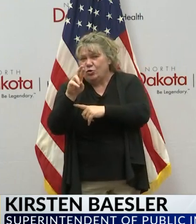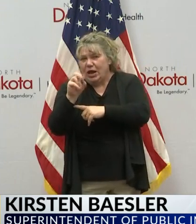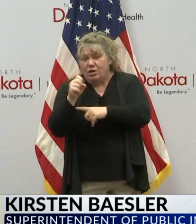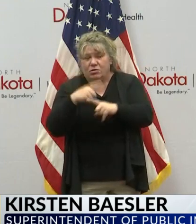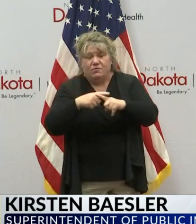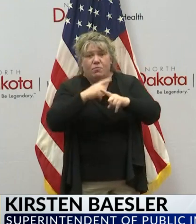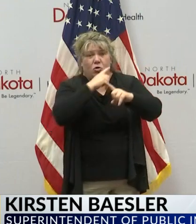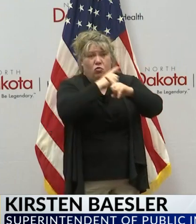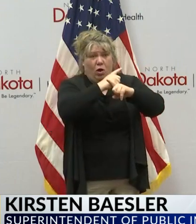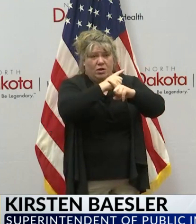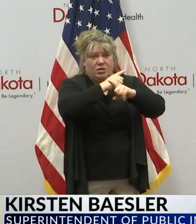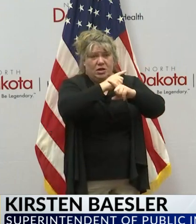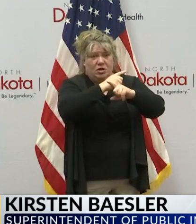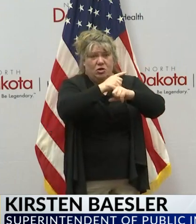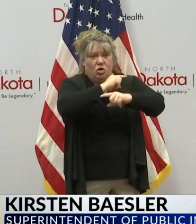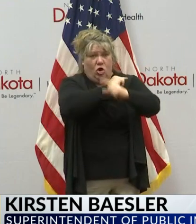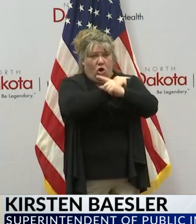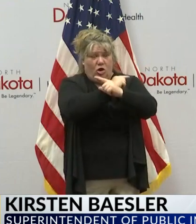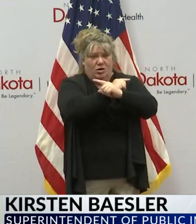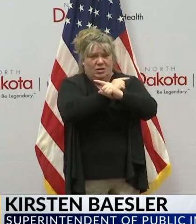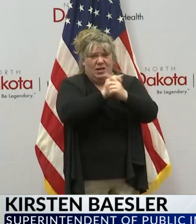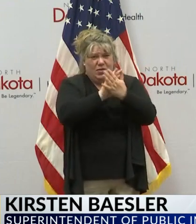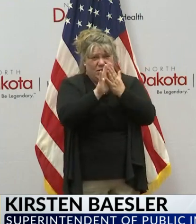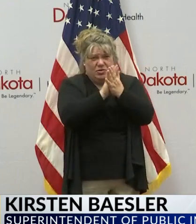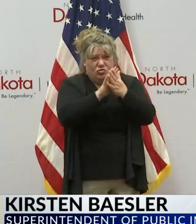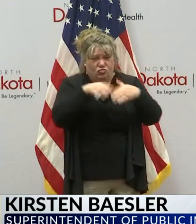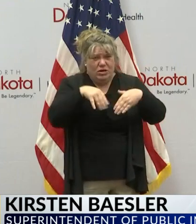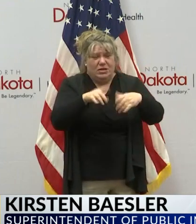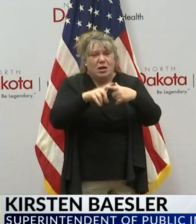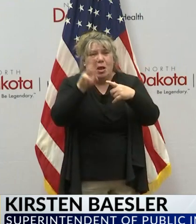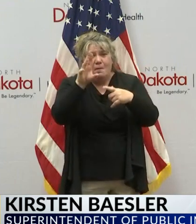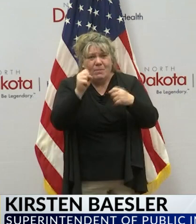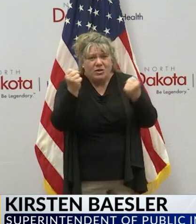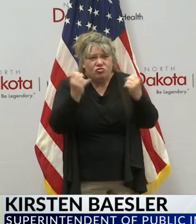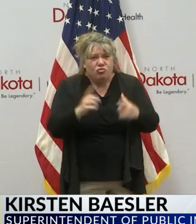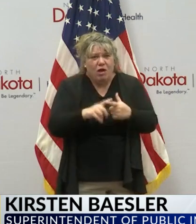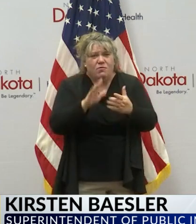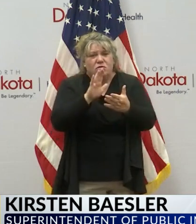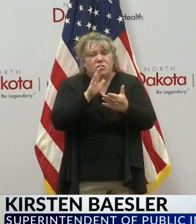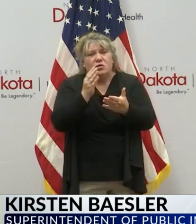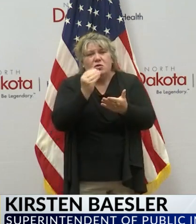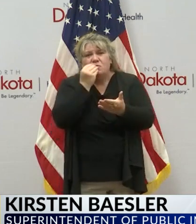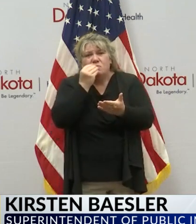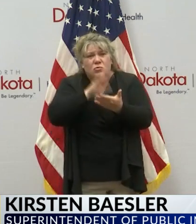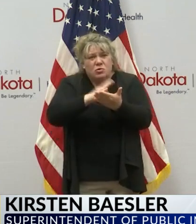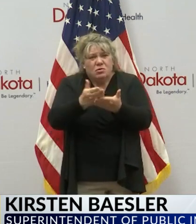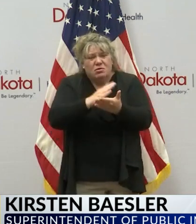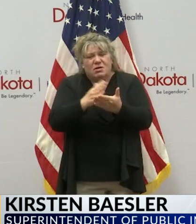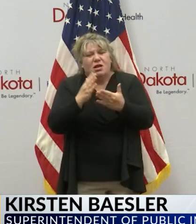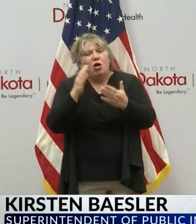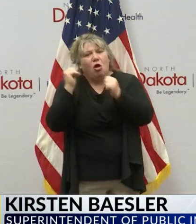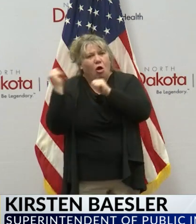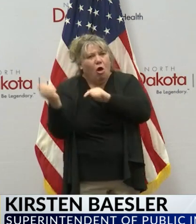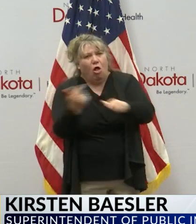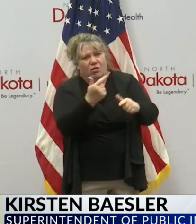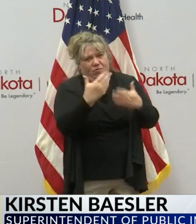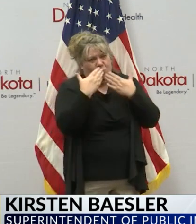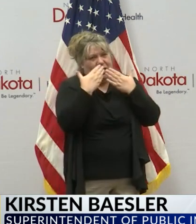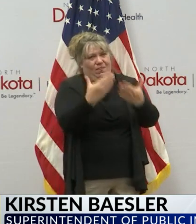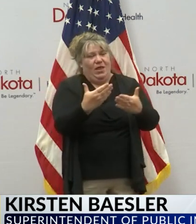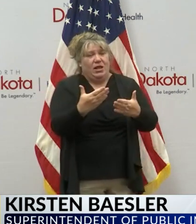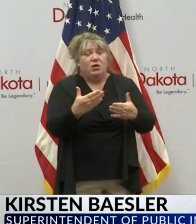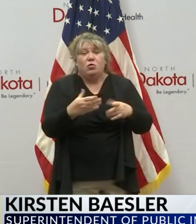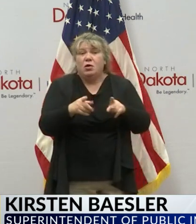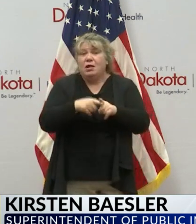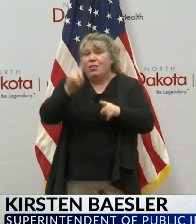guards to our school nutrition specialists, to our bus drivers, all of those who play a role in education, and thank them. As the governor